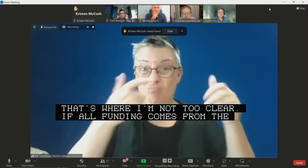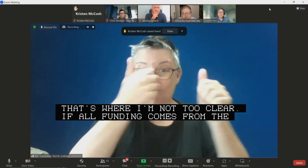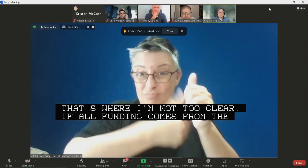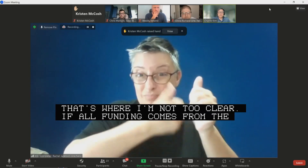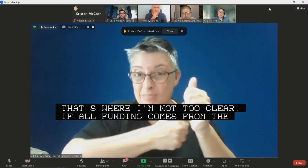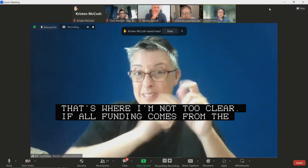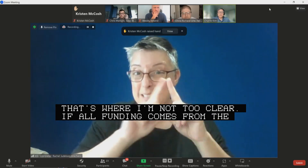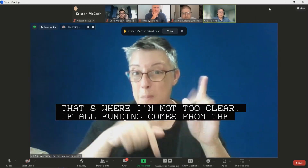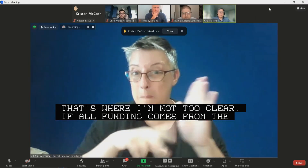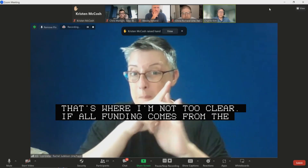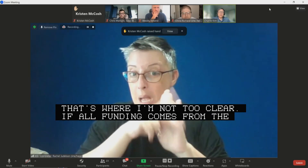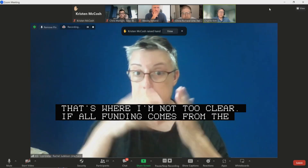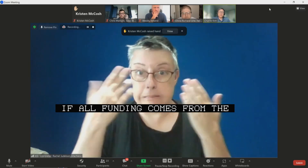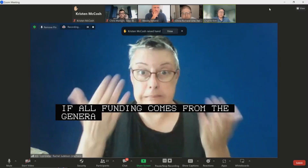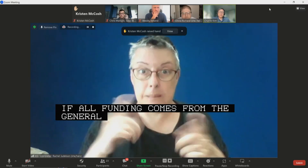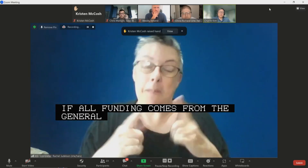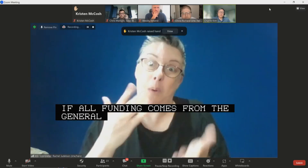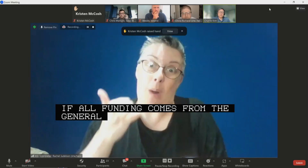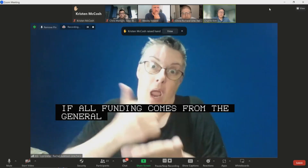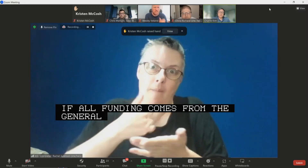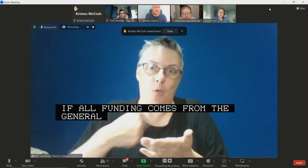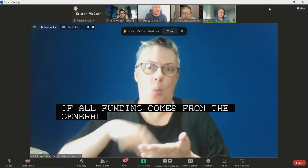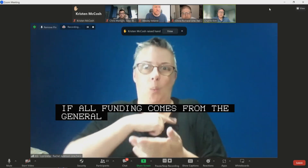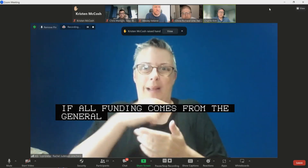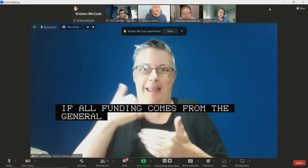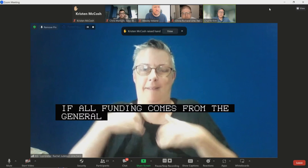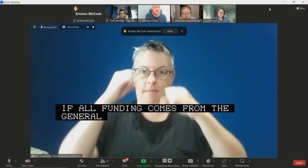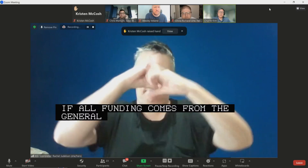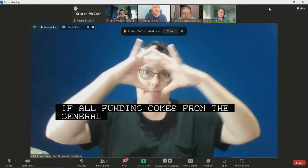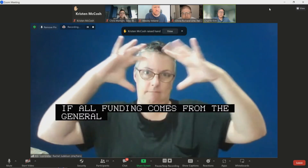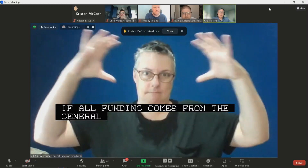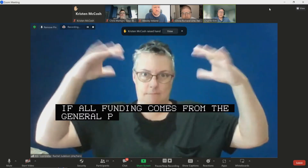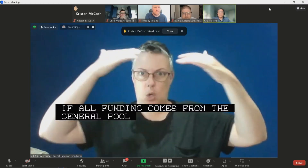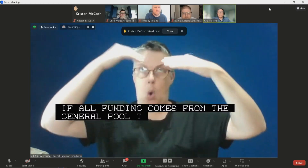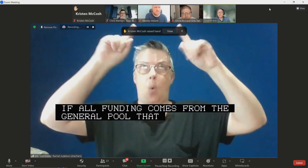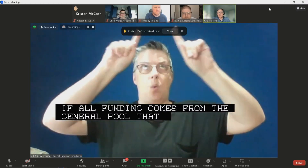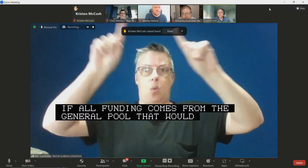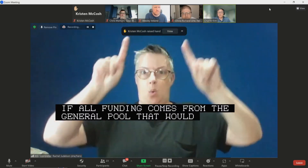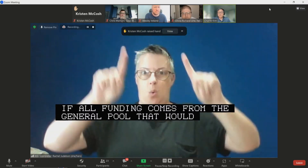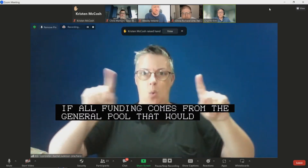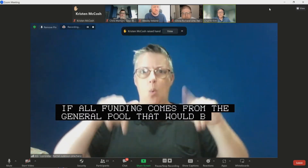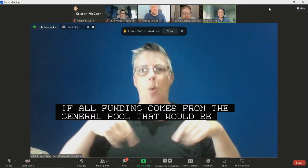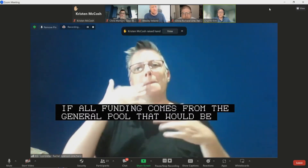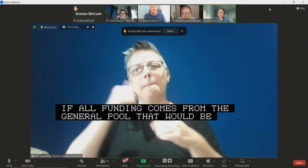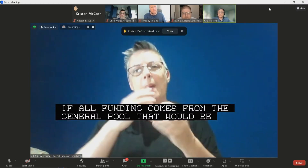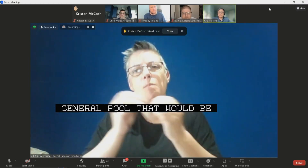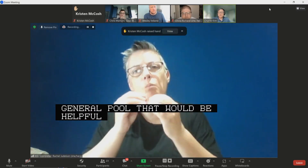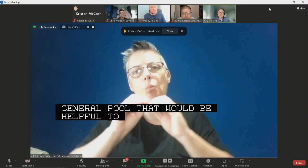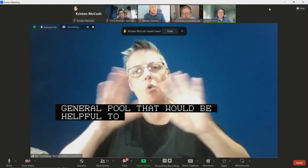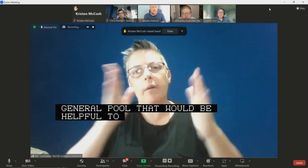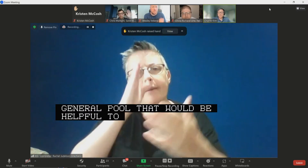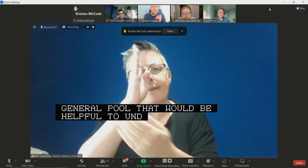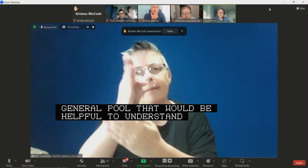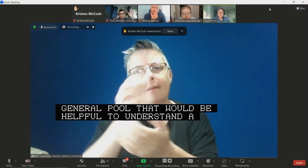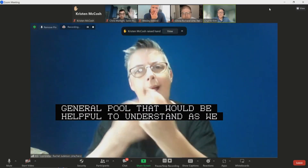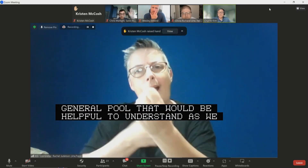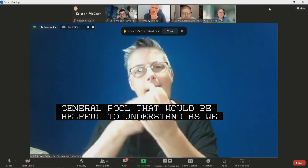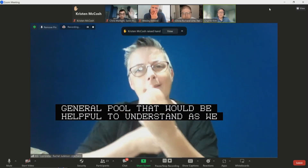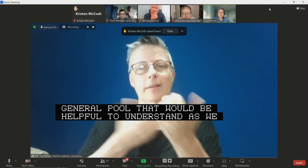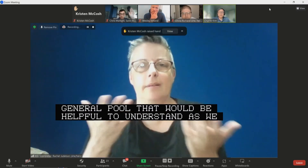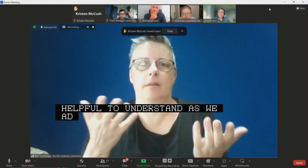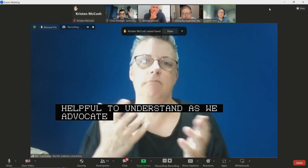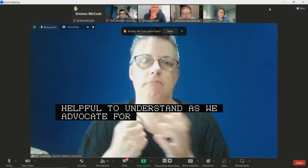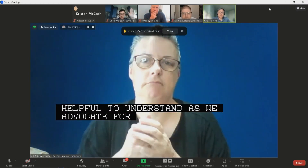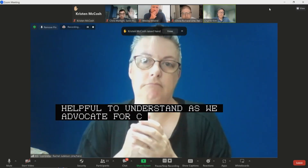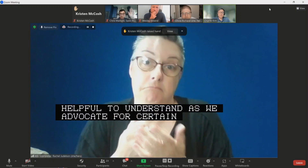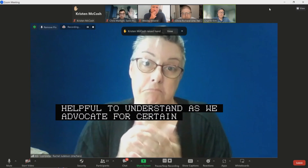policies. But I think that would be helpful to understand as we advocate for certain organizations and other organizations by